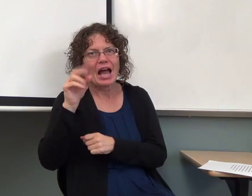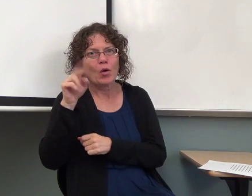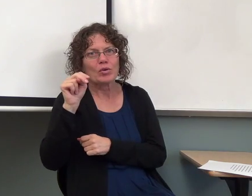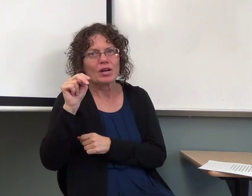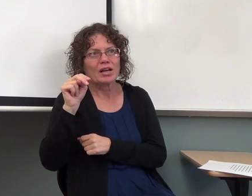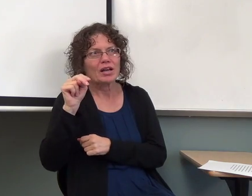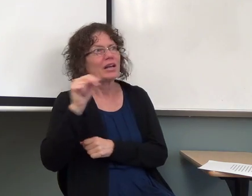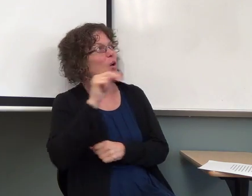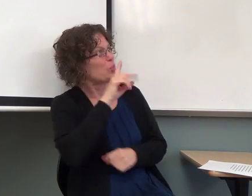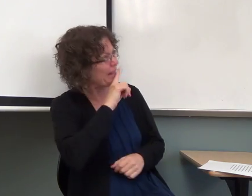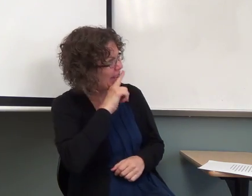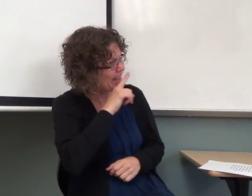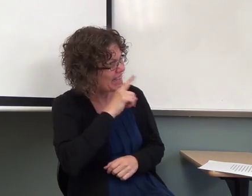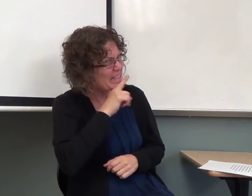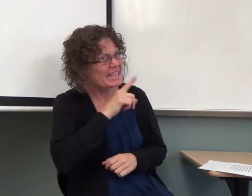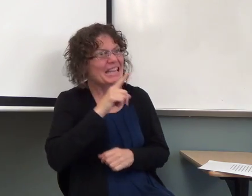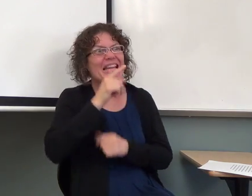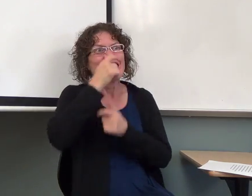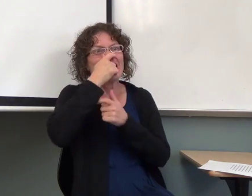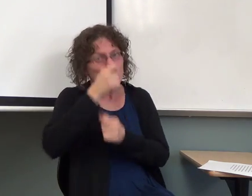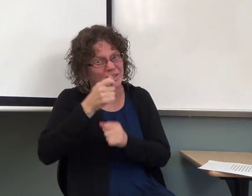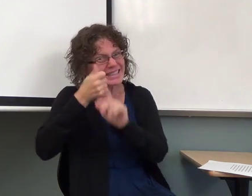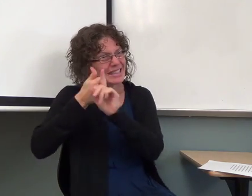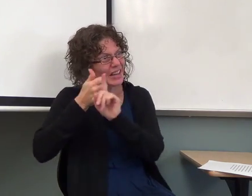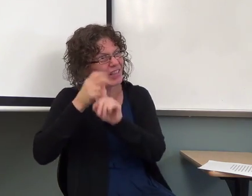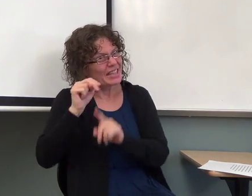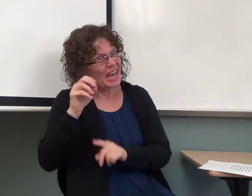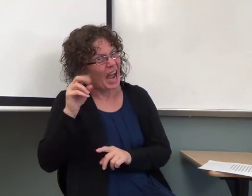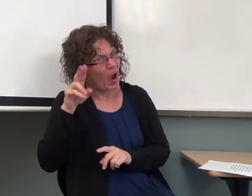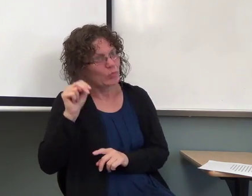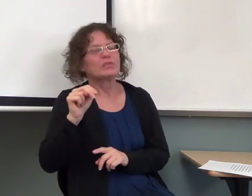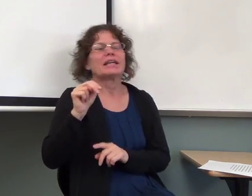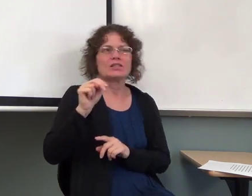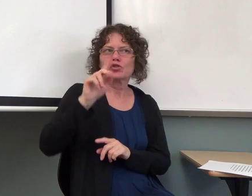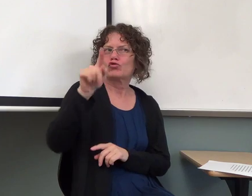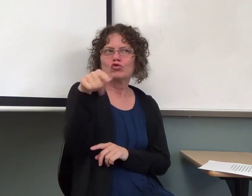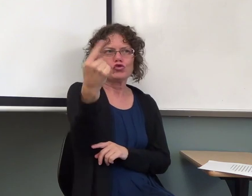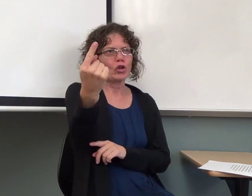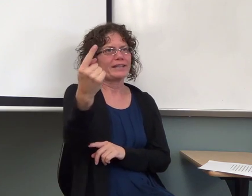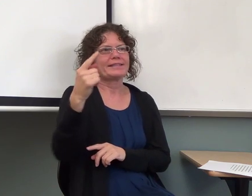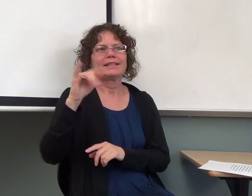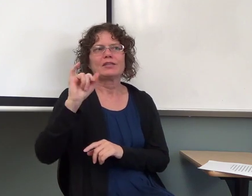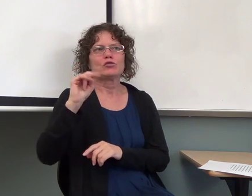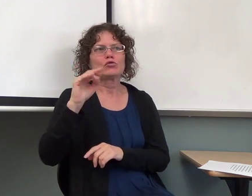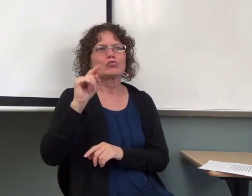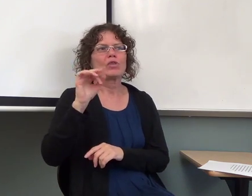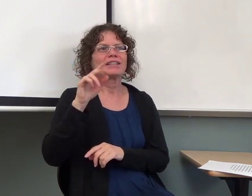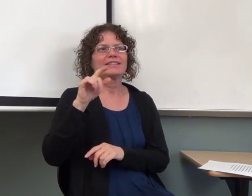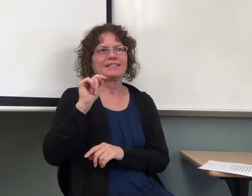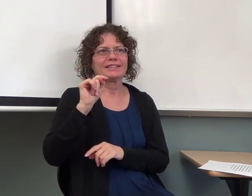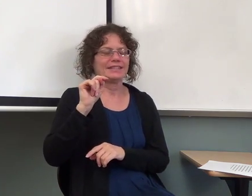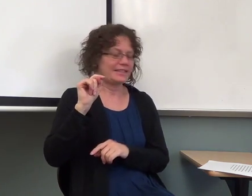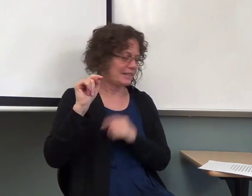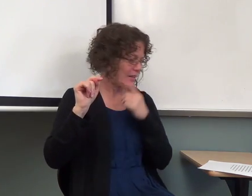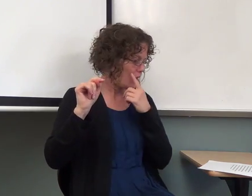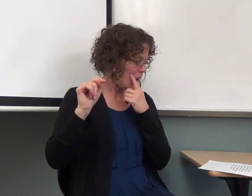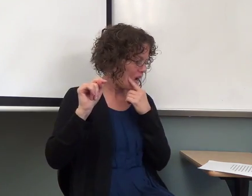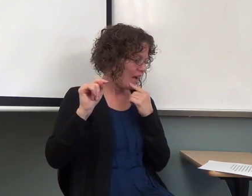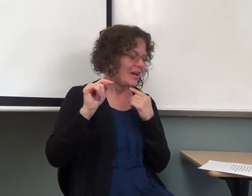Yeah. not kids' interest. No, just interest is the noun, for right now. The word kids, you guys